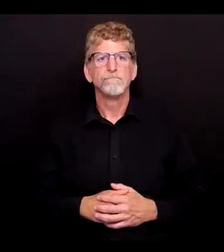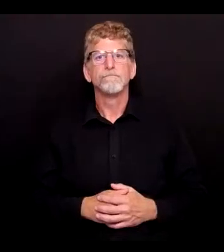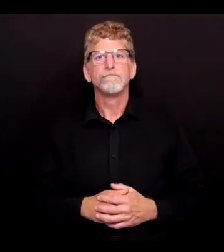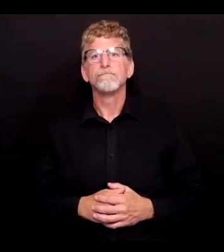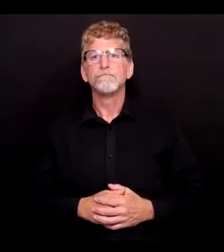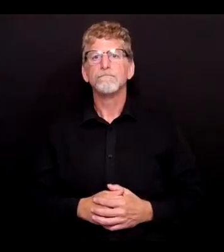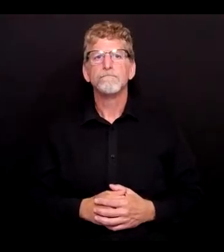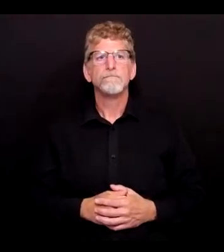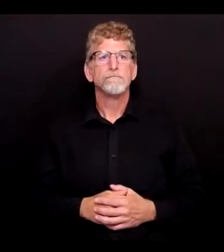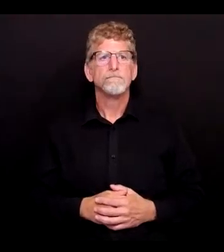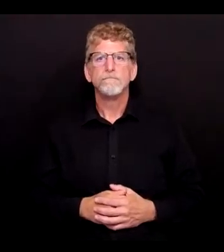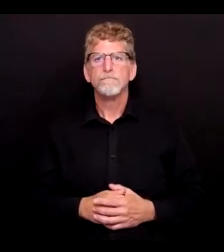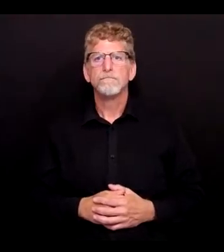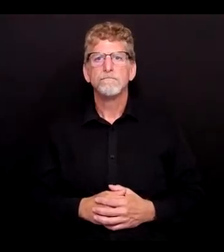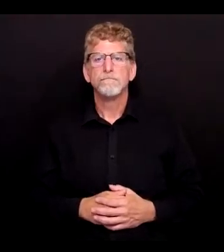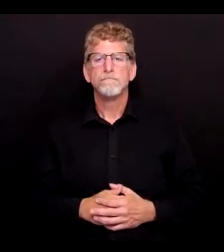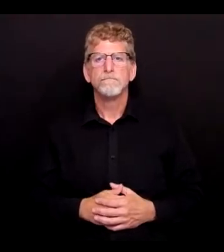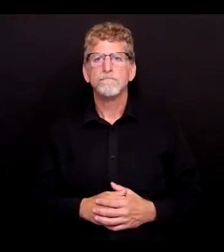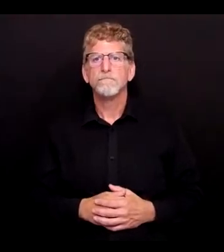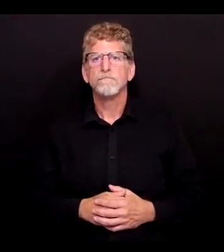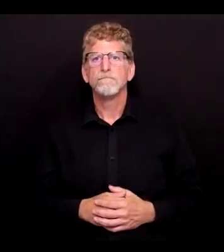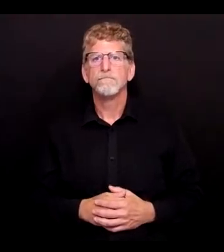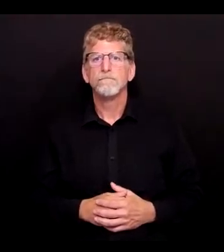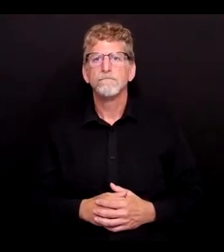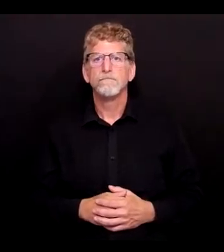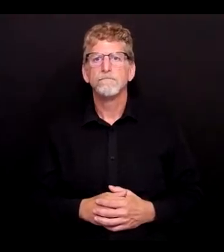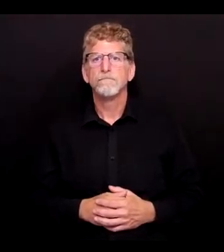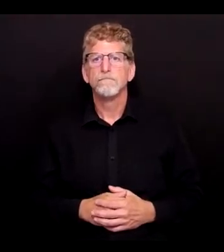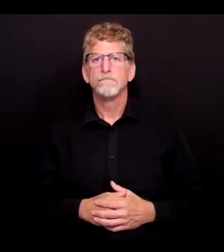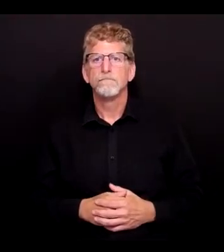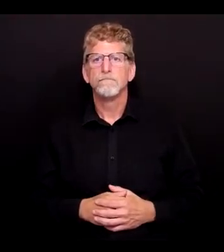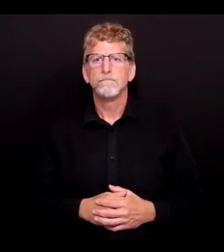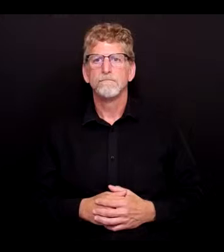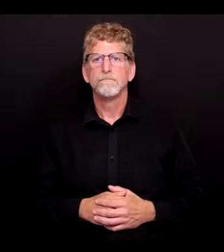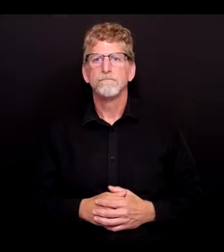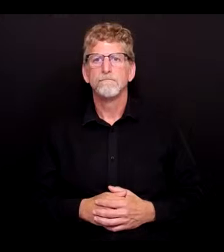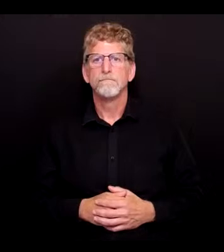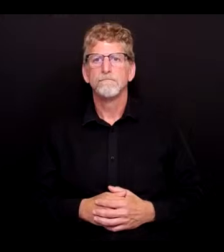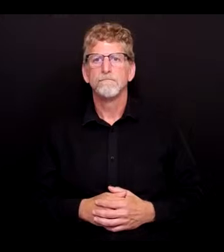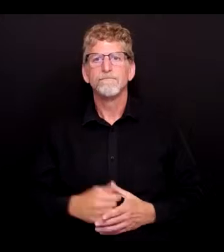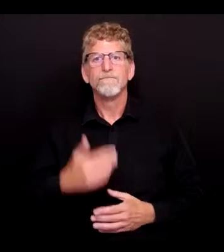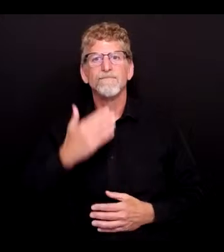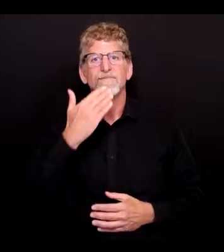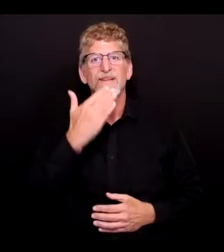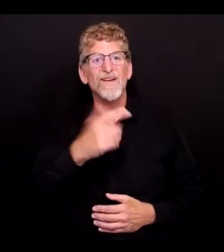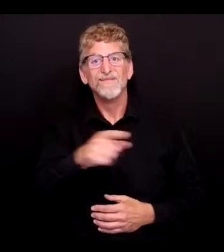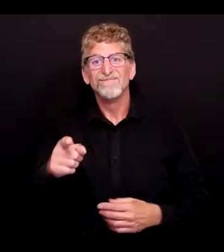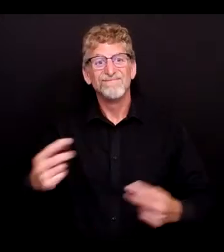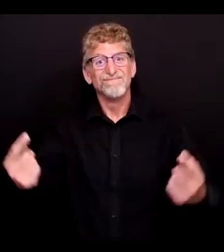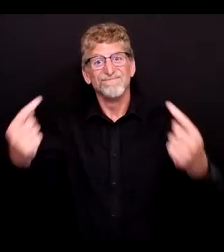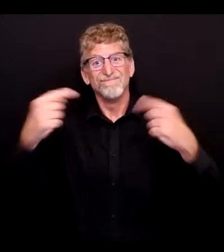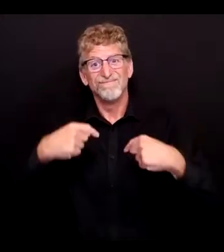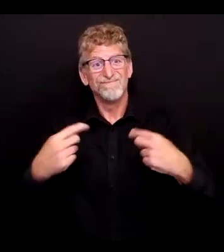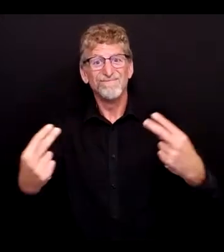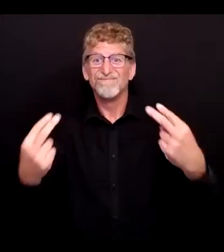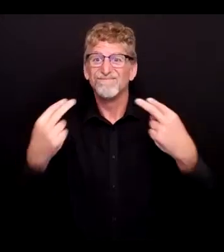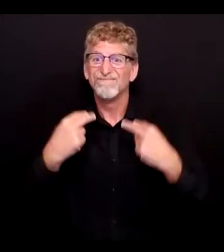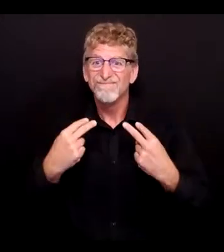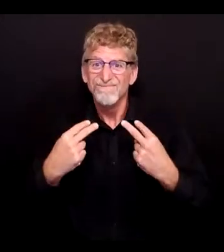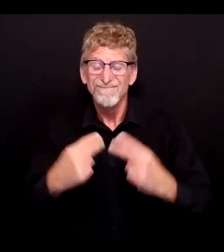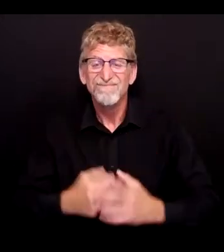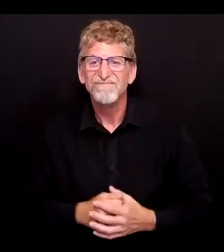you for standing by, and welcome to the COVID-19 media briefing. All lines have been placed on mute to prevent any background